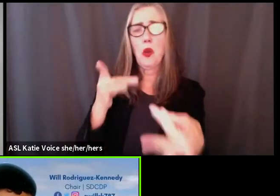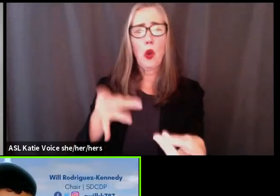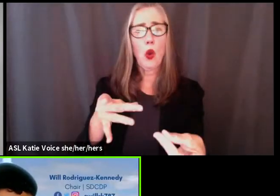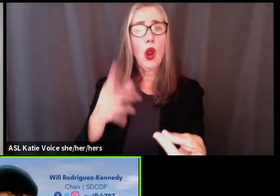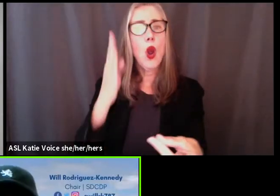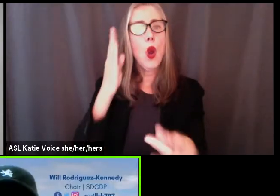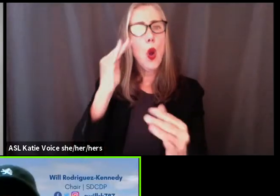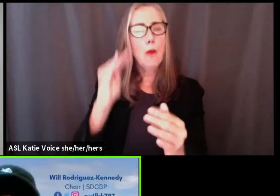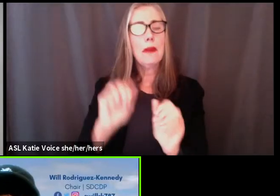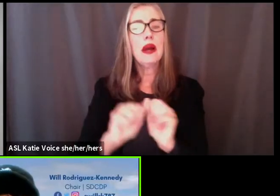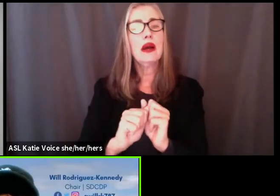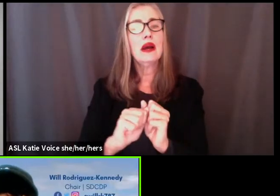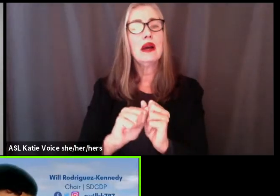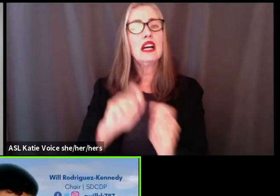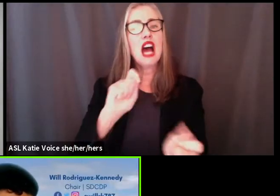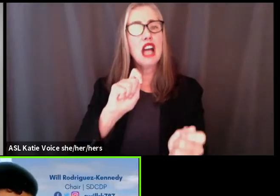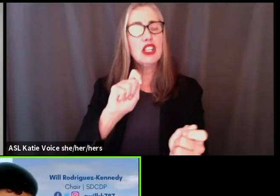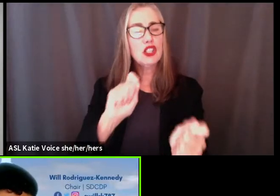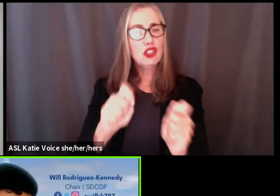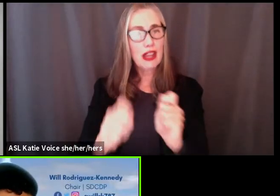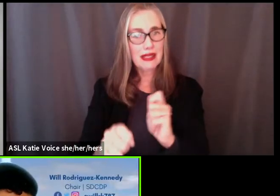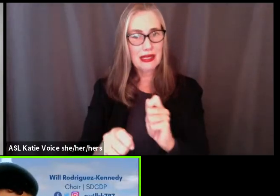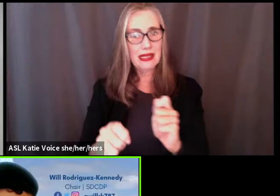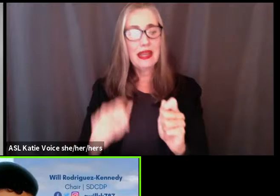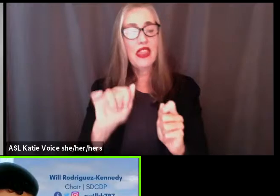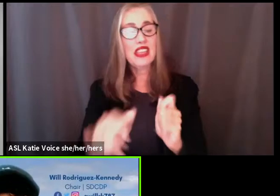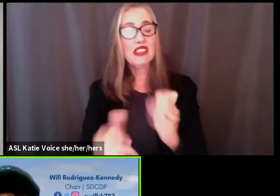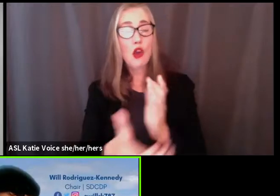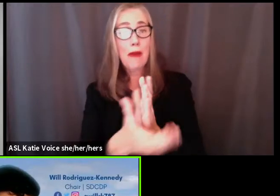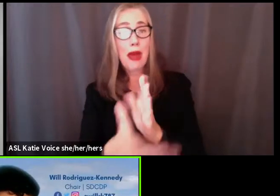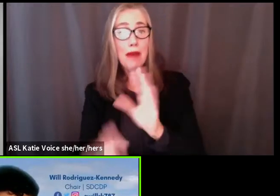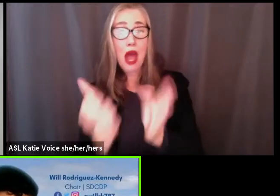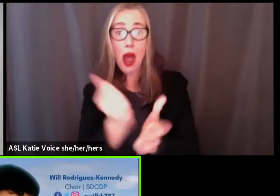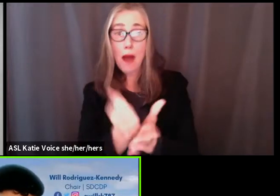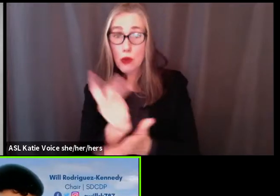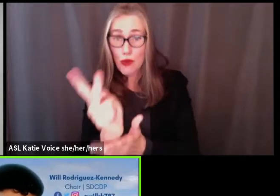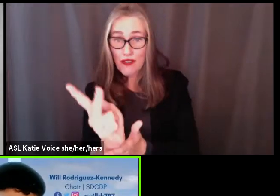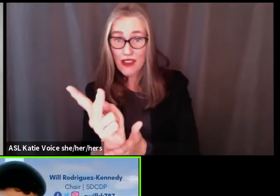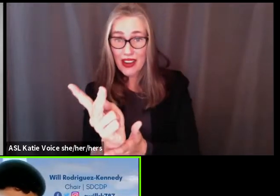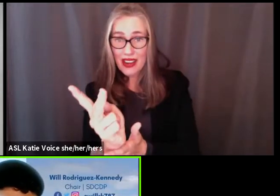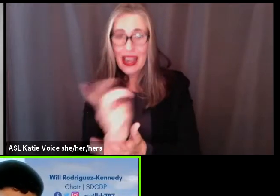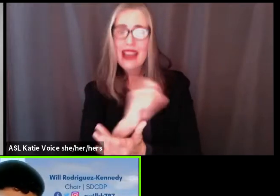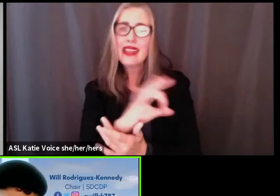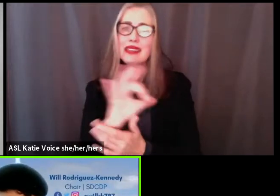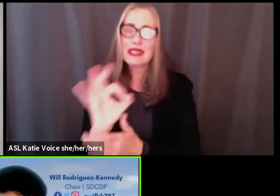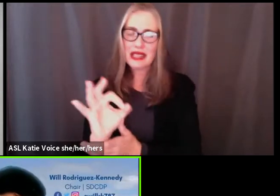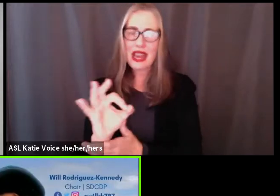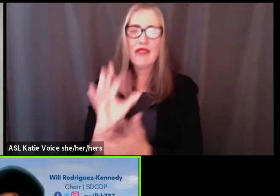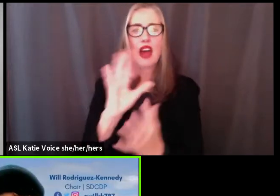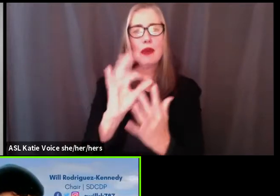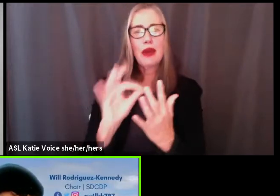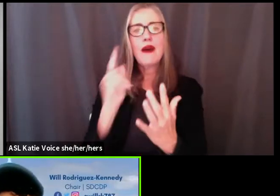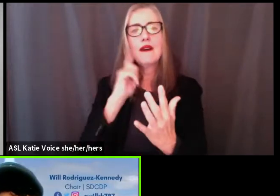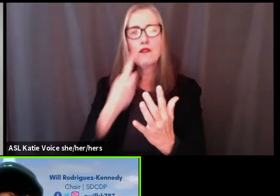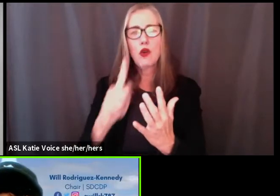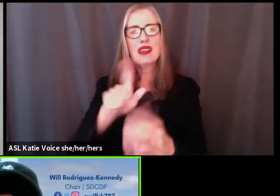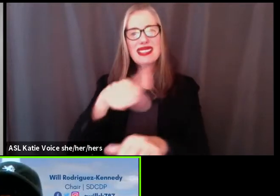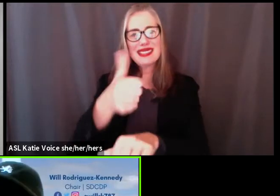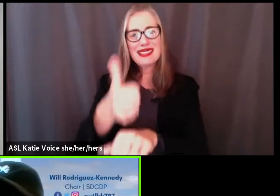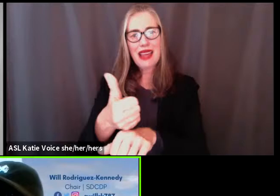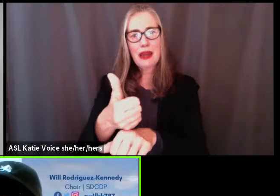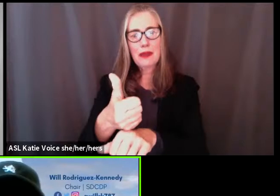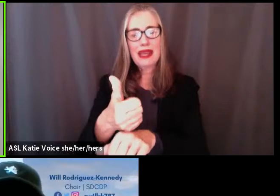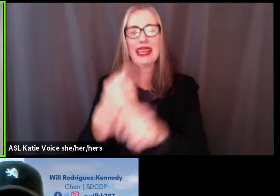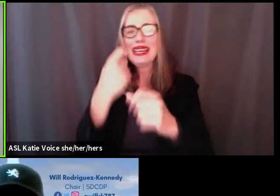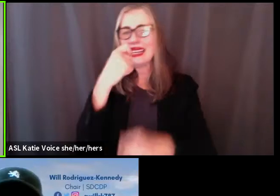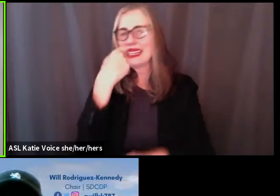we can adjust this, approve this amendment, and then I would hope that staff have some sort of option for on-site testing as well.